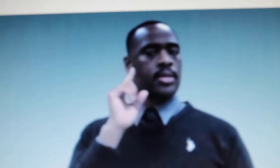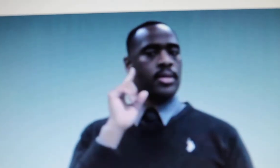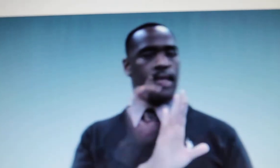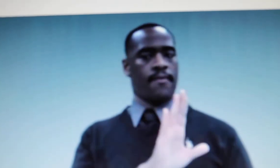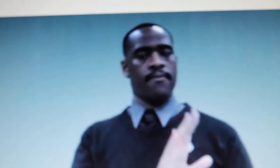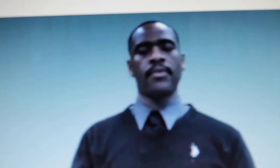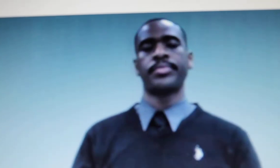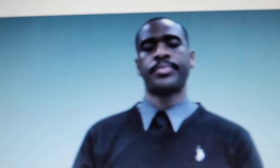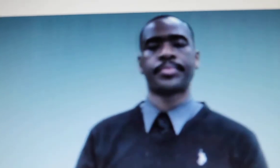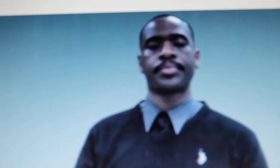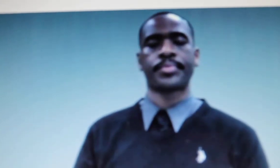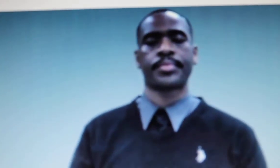more